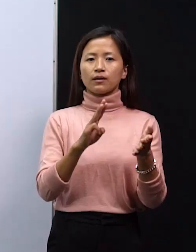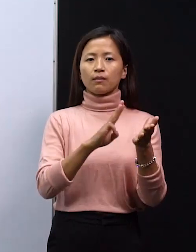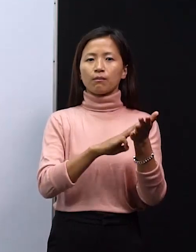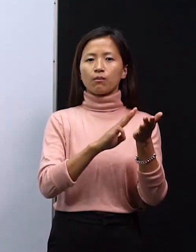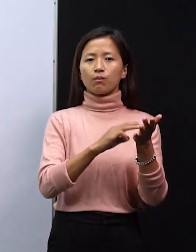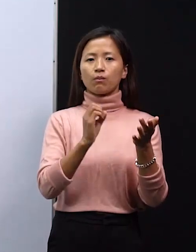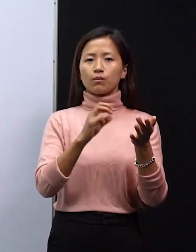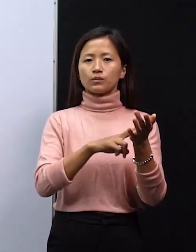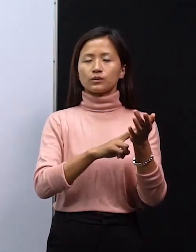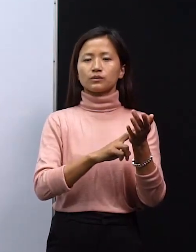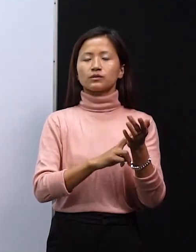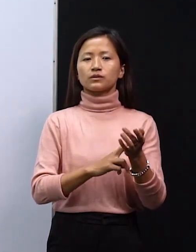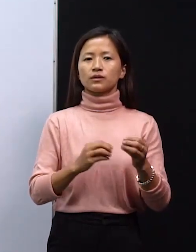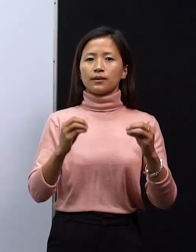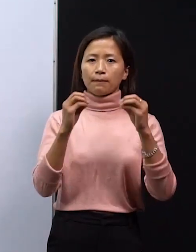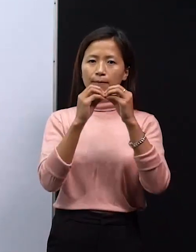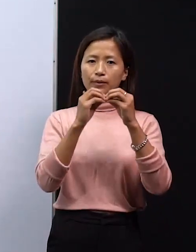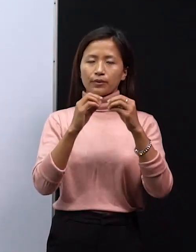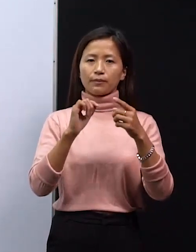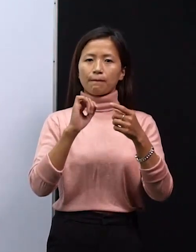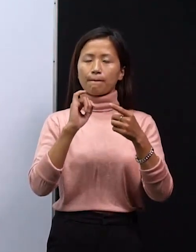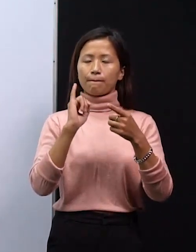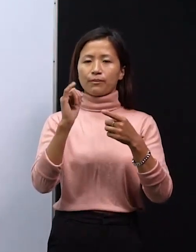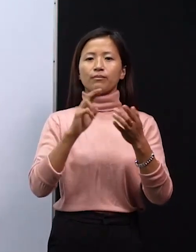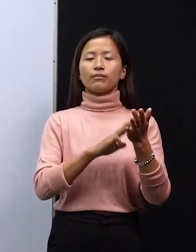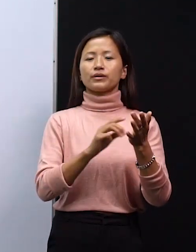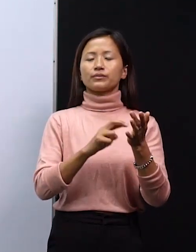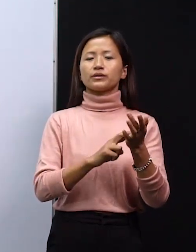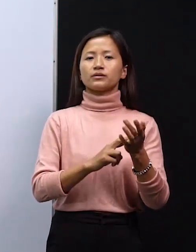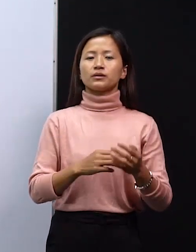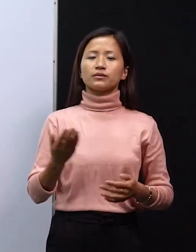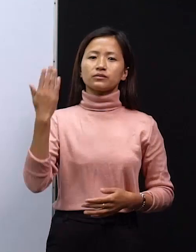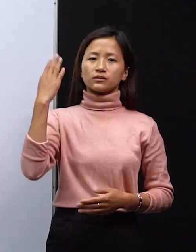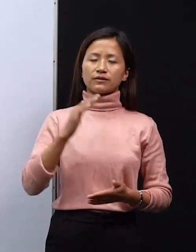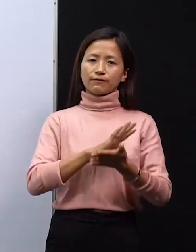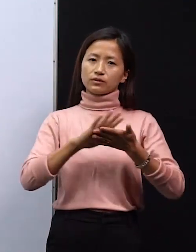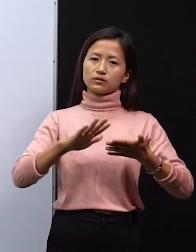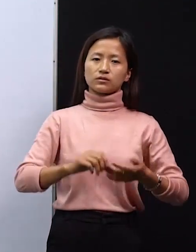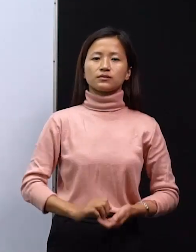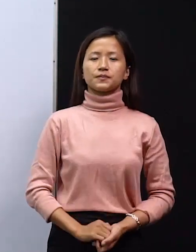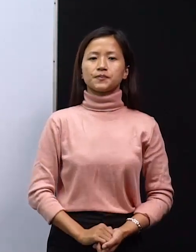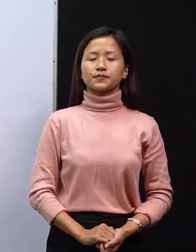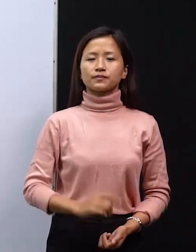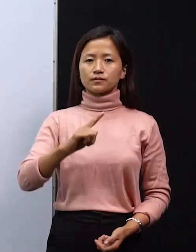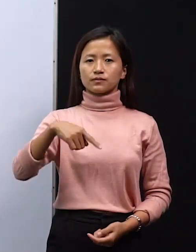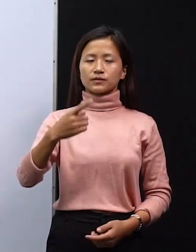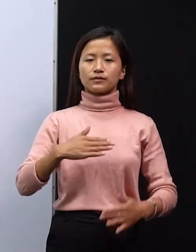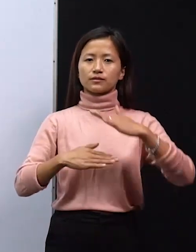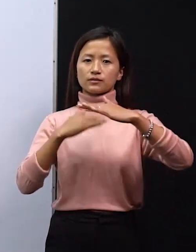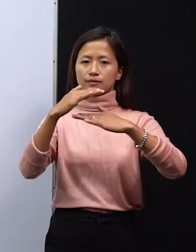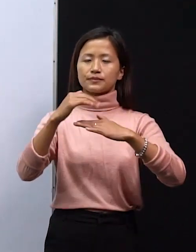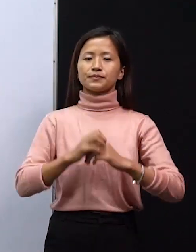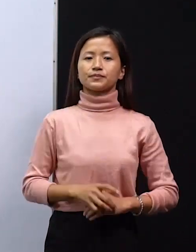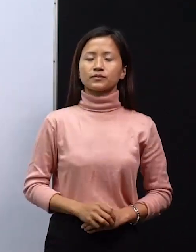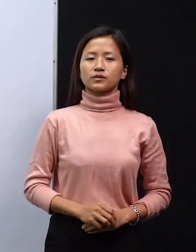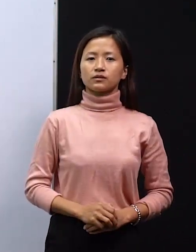multiplying a binomial, which we have already done in the previous exercise. Now for the next step, there is a plus